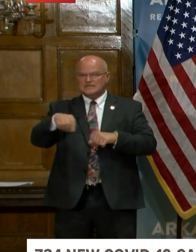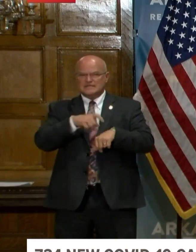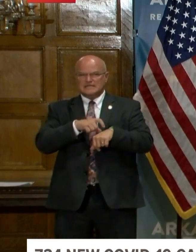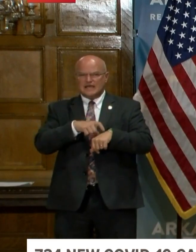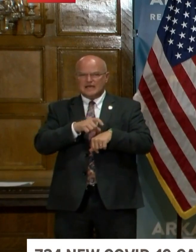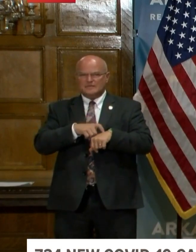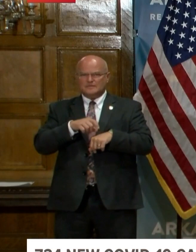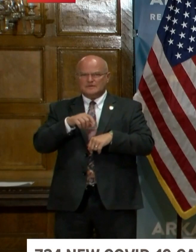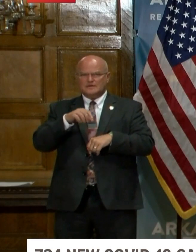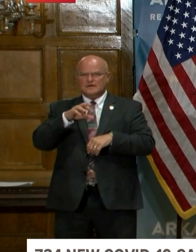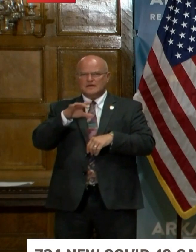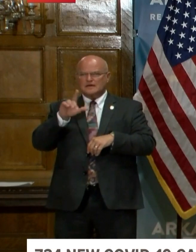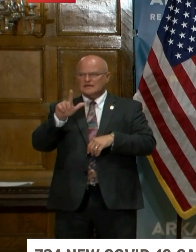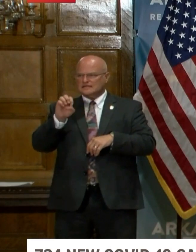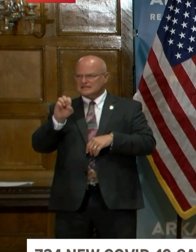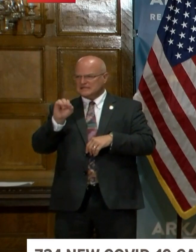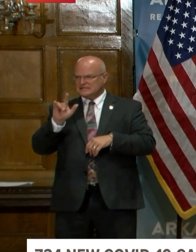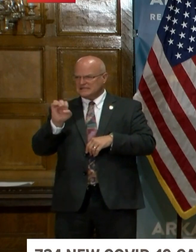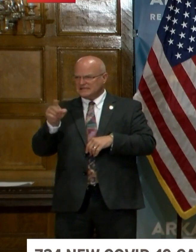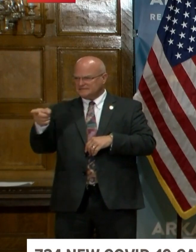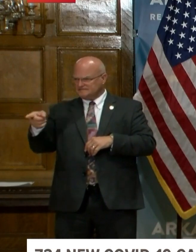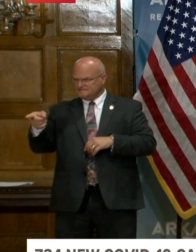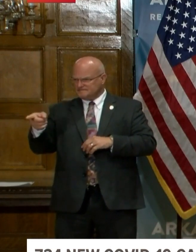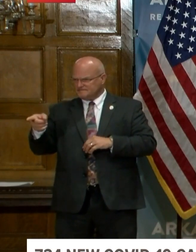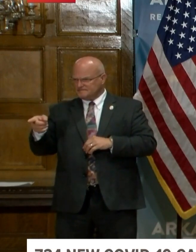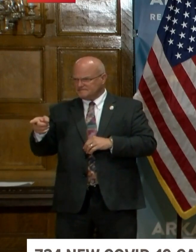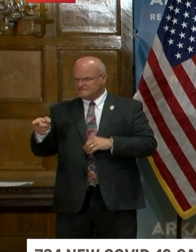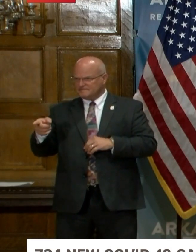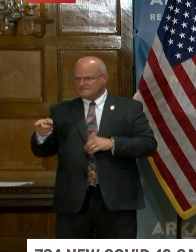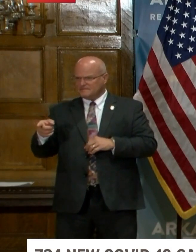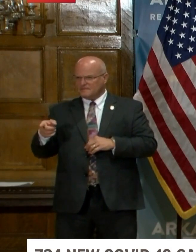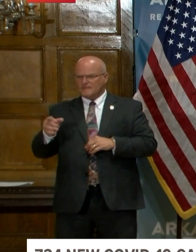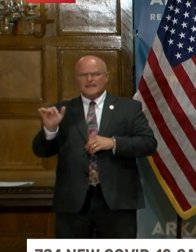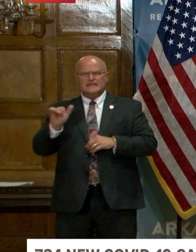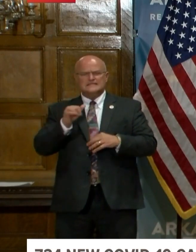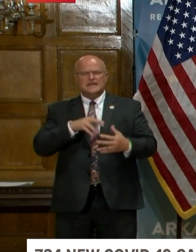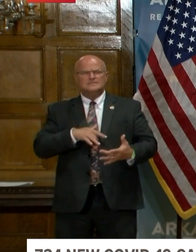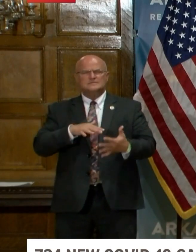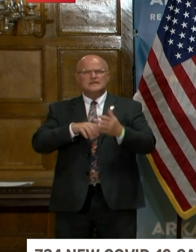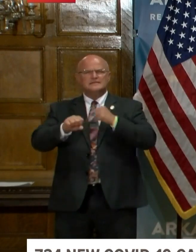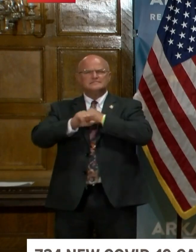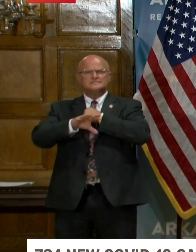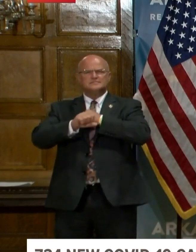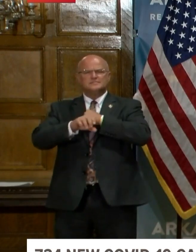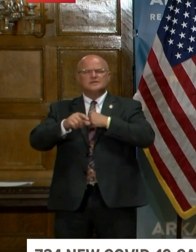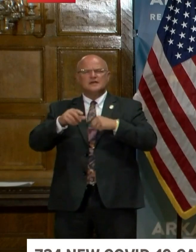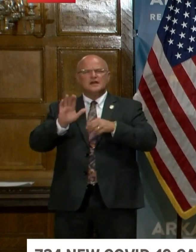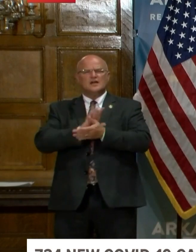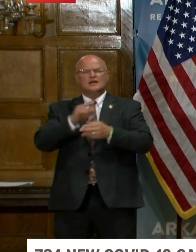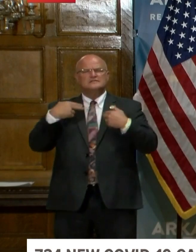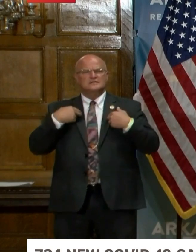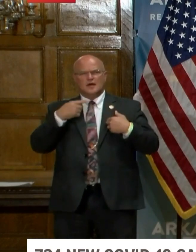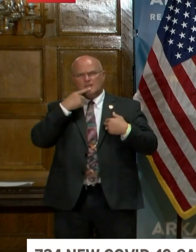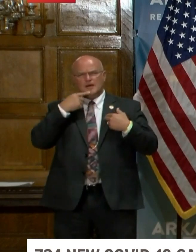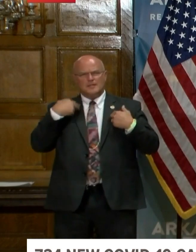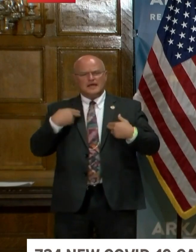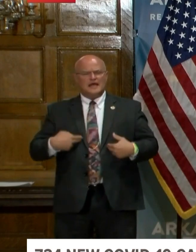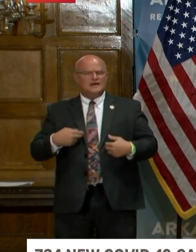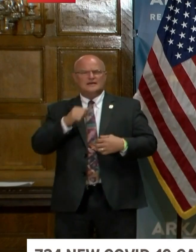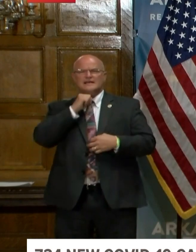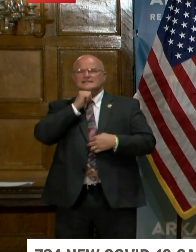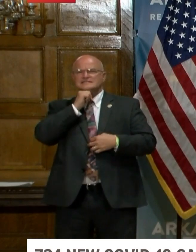time. Leslie, I'm sorry, you have. Well, the same study put out by the College of Public Health does